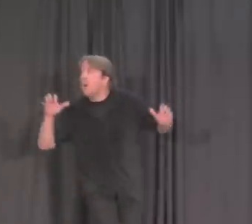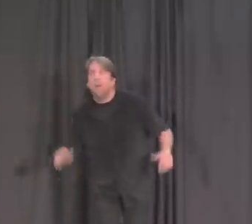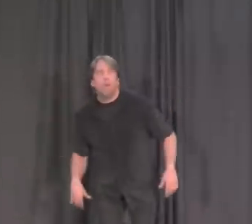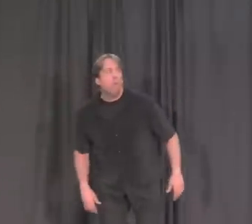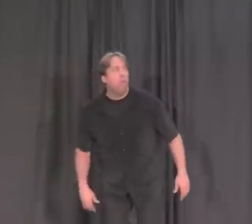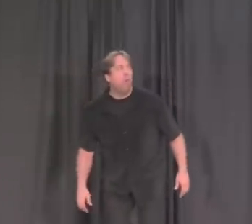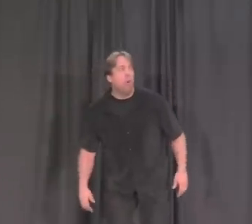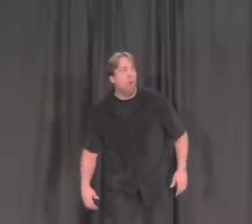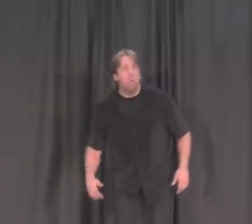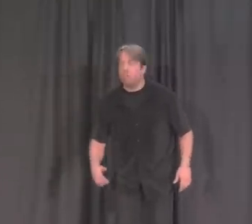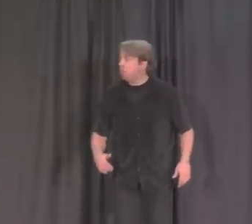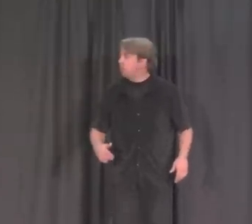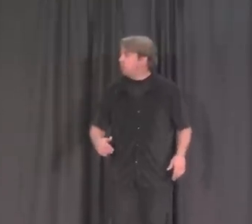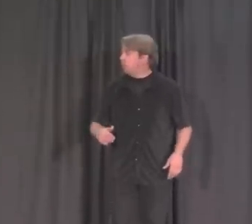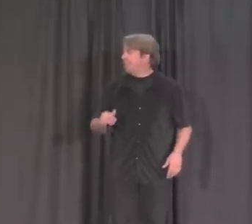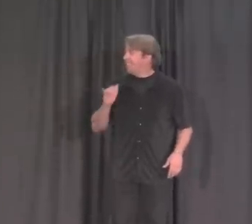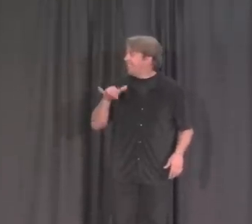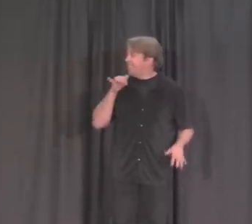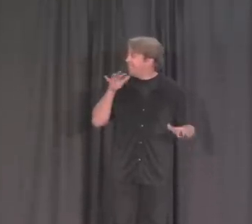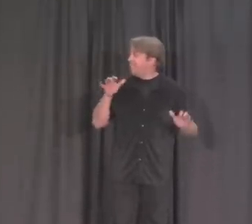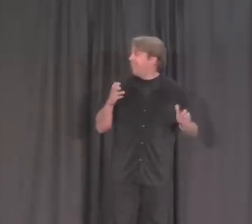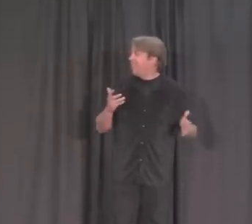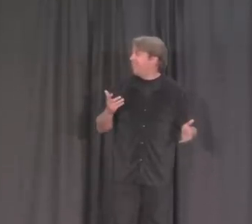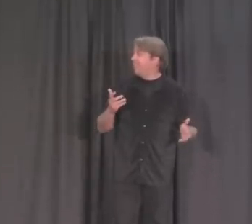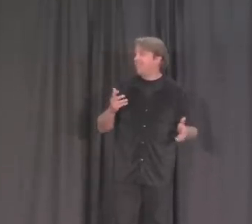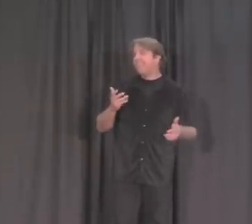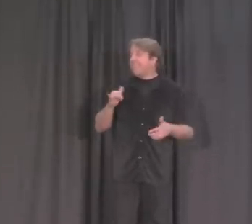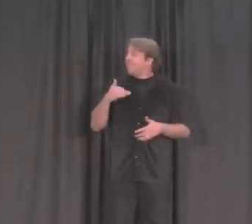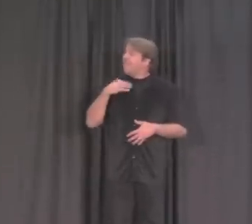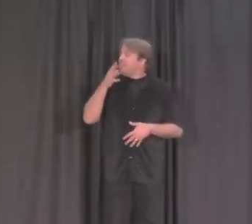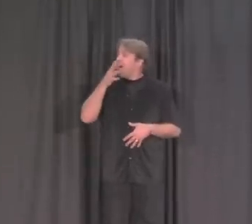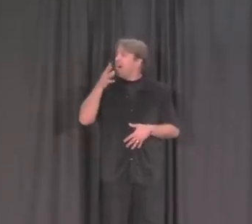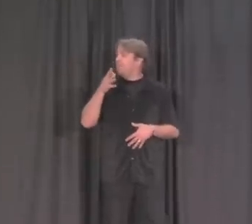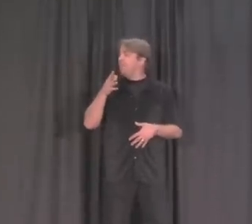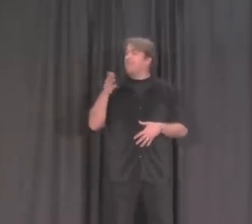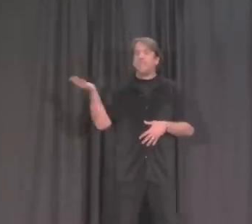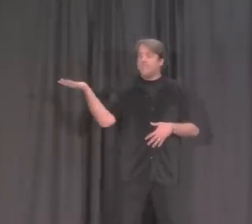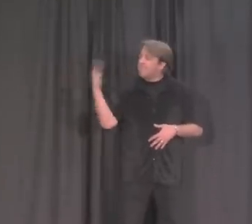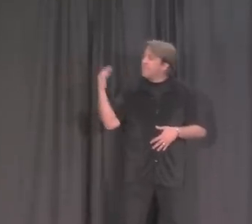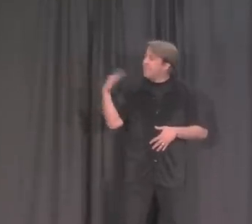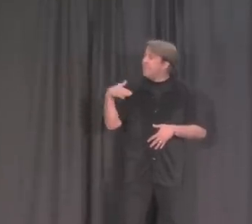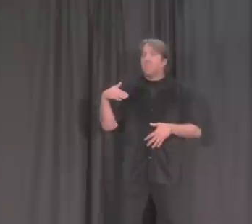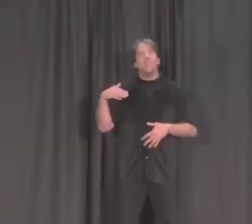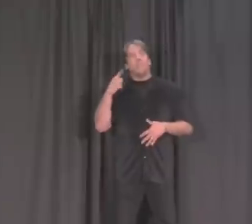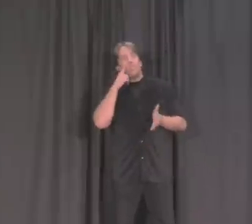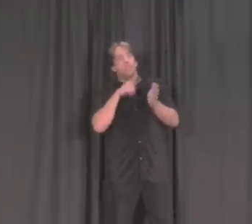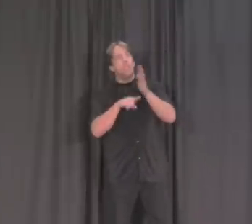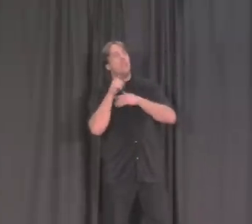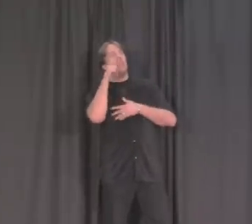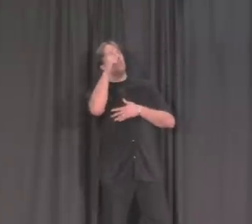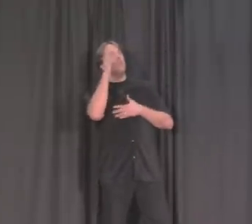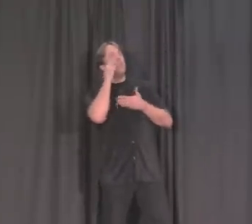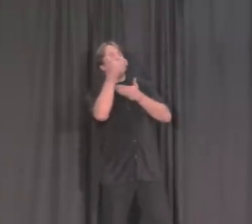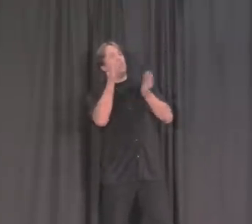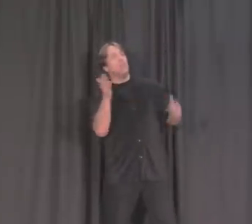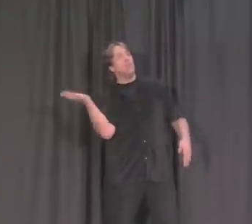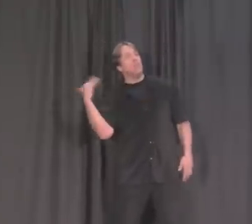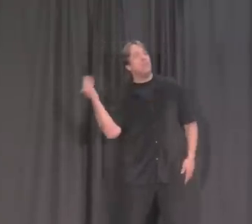monster! That's not a monster. That's coming from my parents' bedroom. Let's